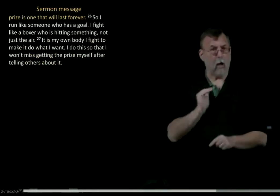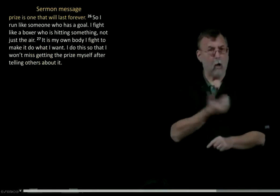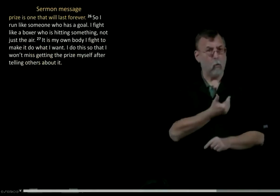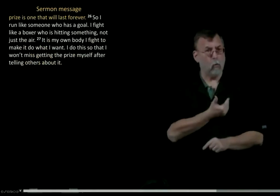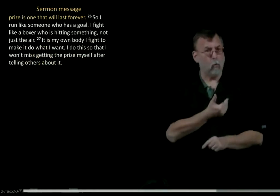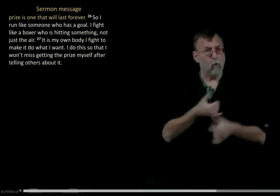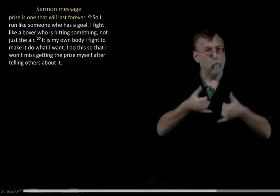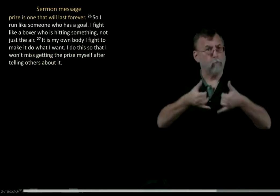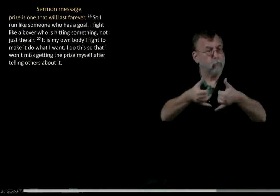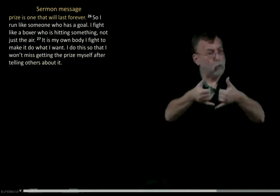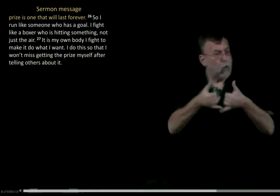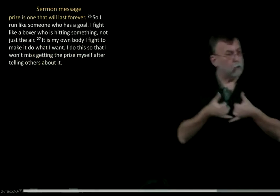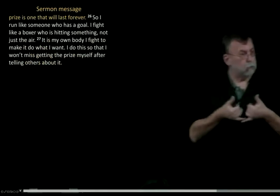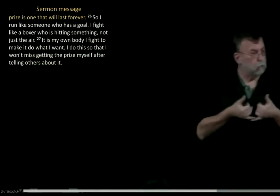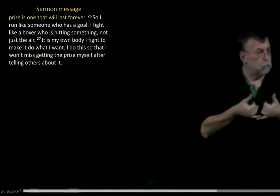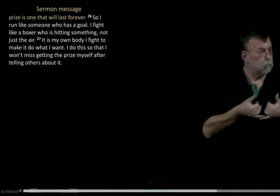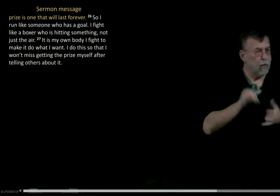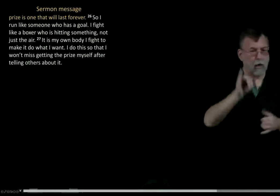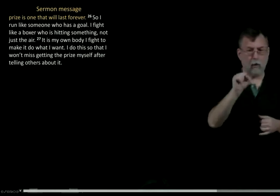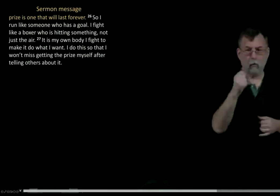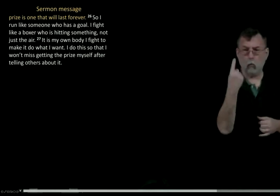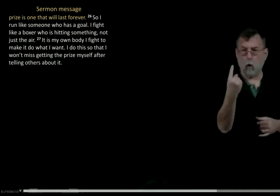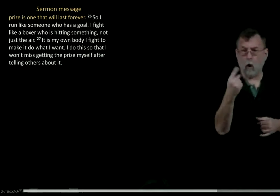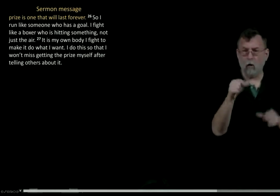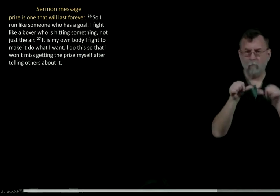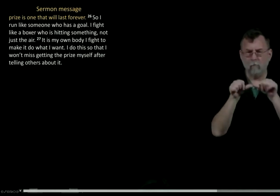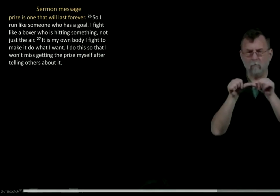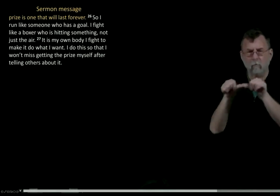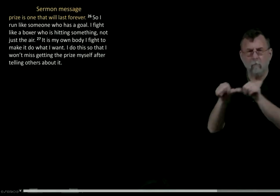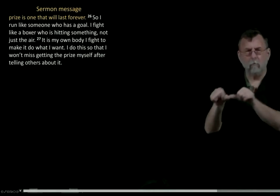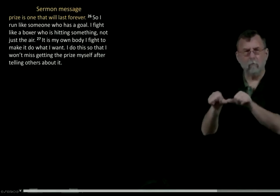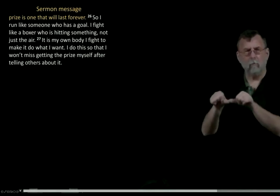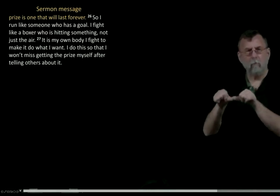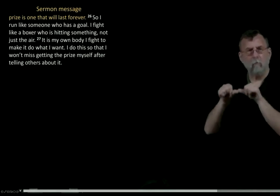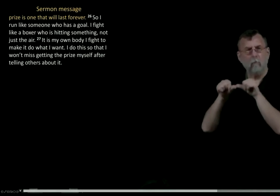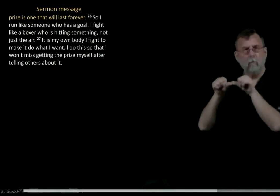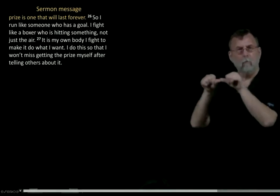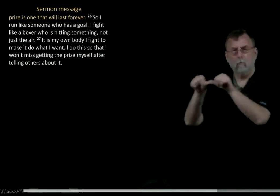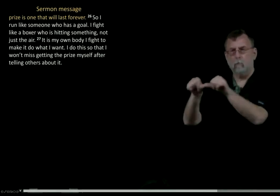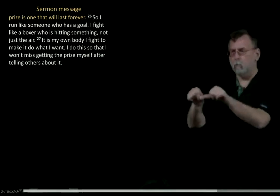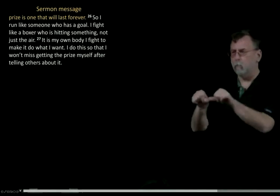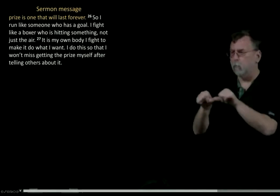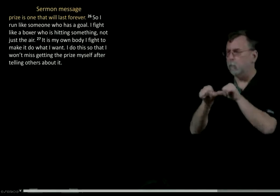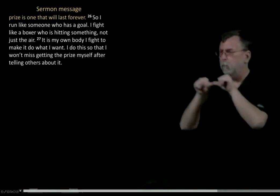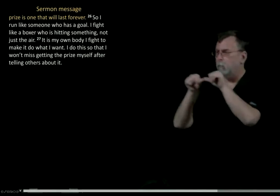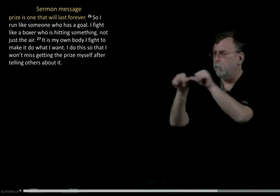But our prize is one that will last forever.